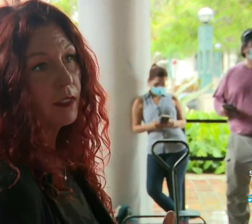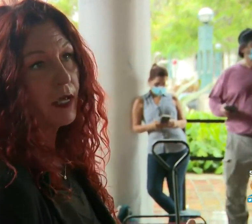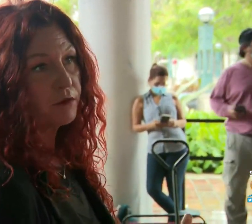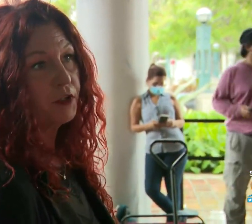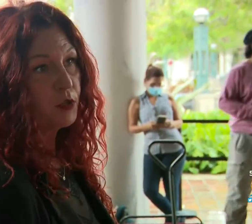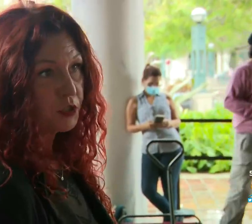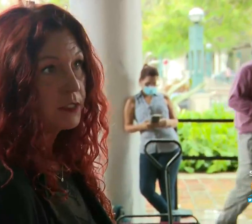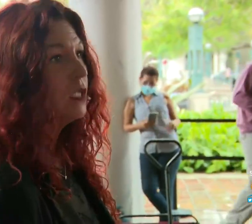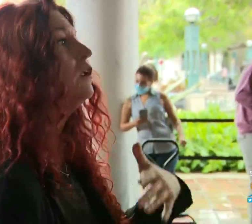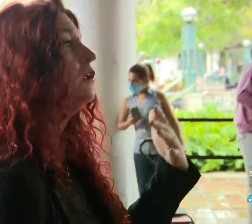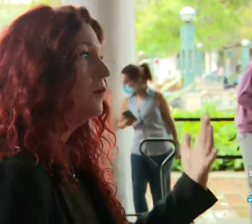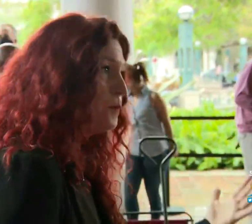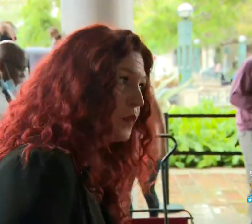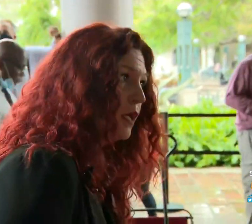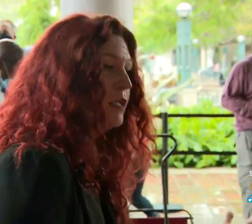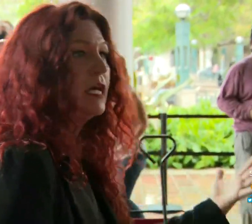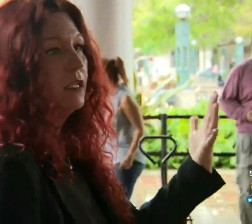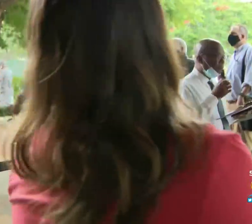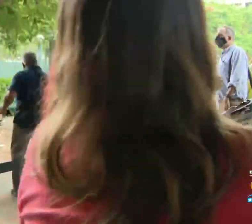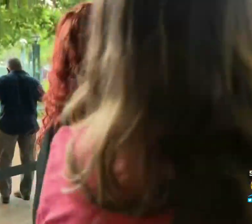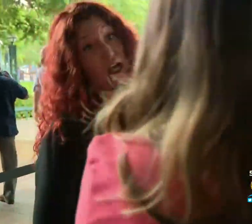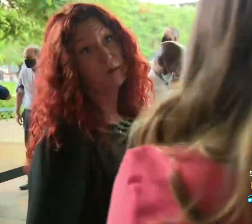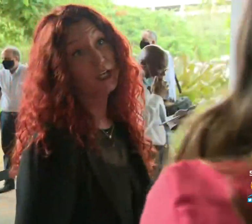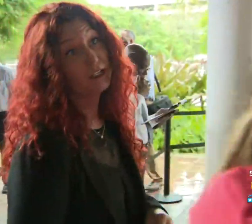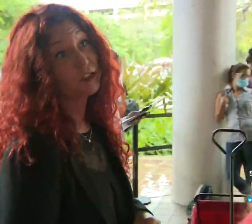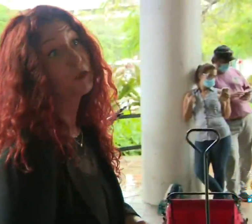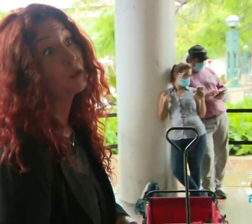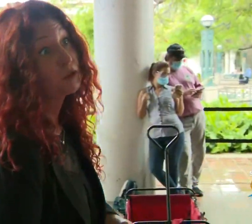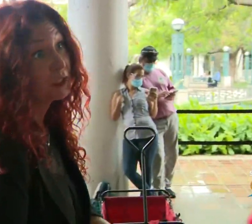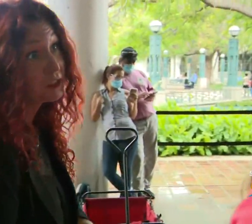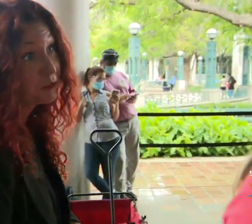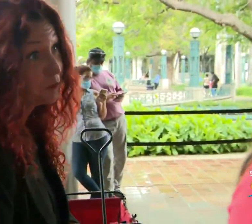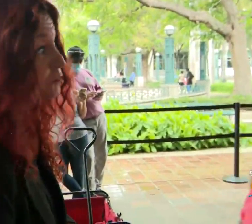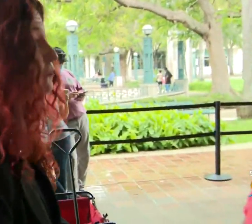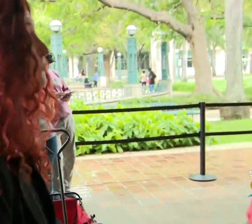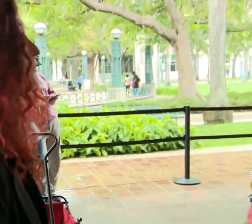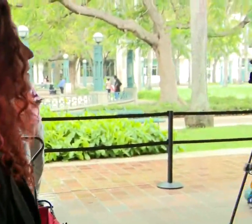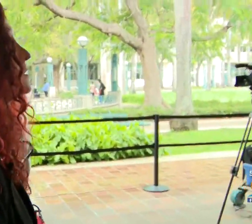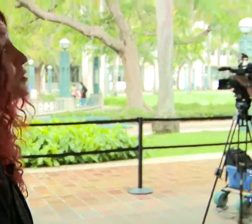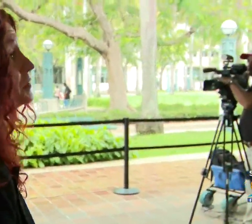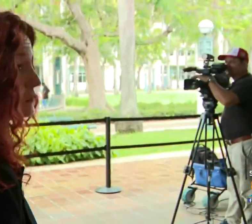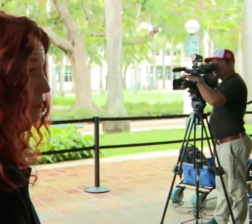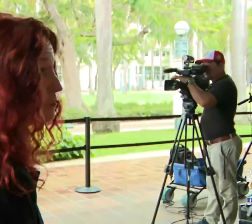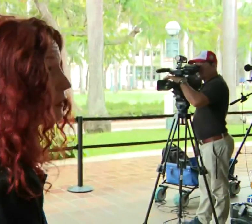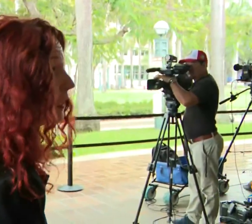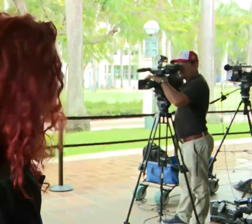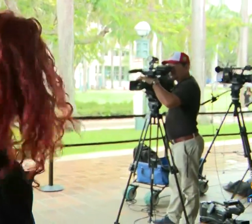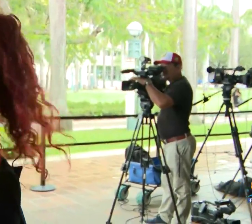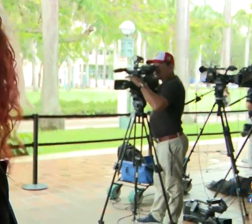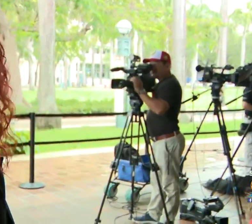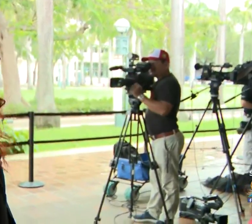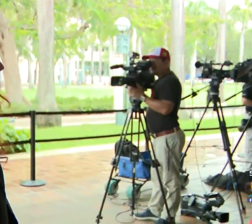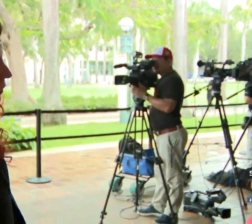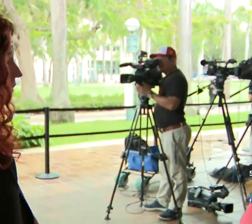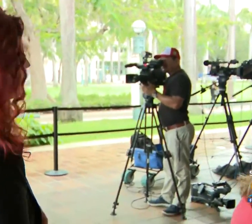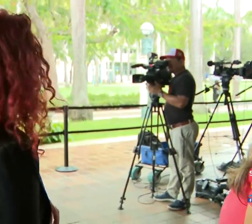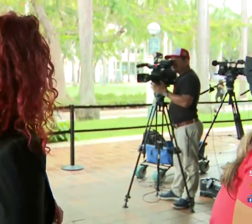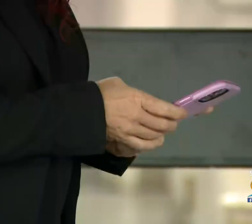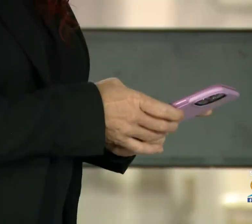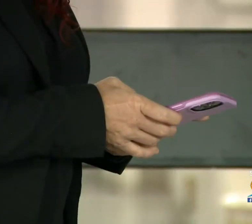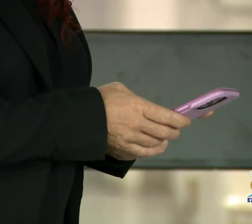BRENDA ATKINSON GETTING READY FOR ANOTHER DAY. THIS DAY PROVIDING SIGN LANGUAGE INTERPRETATION FOR A PRESS CONFERENCE DEALING WITH COVID